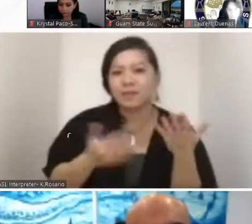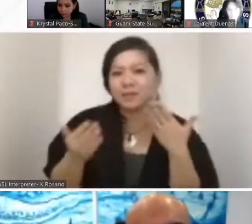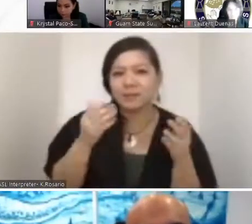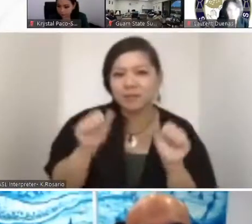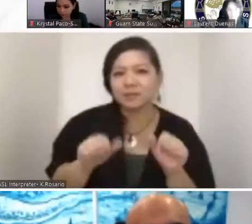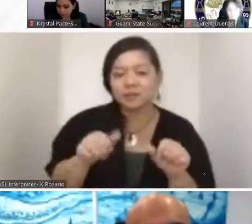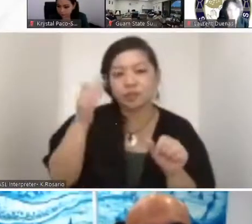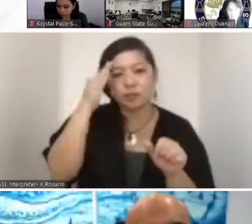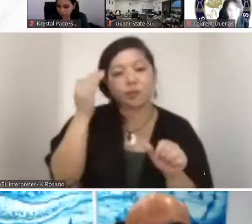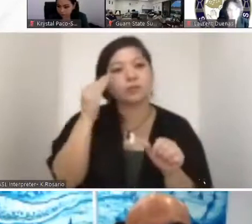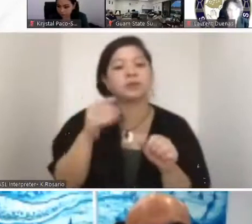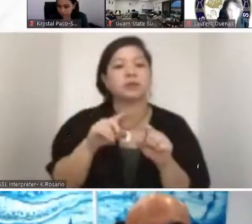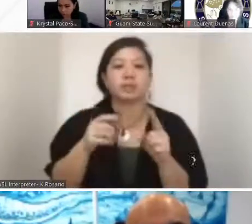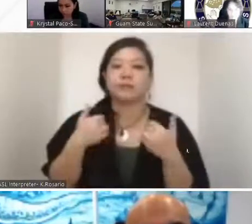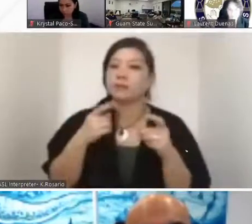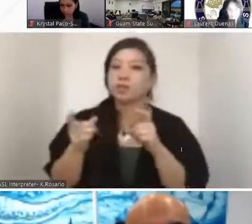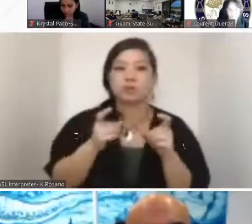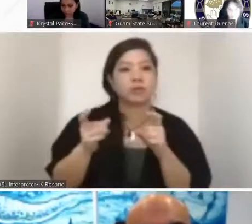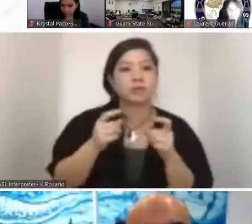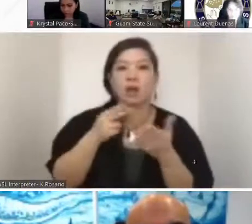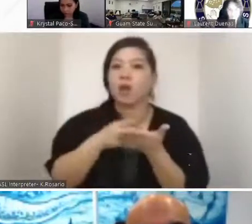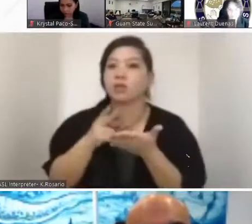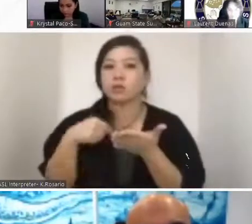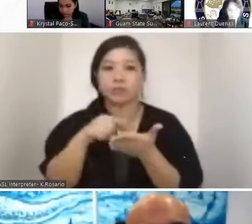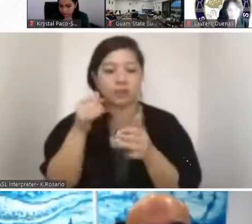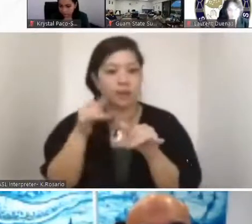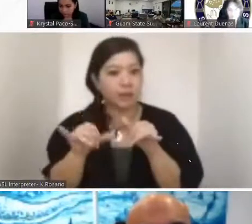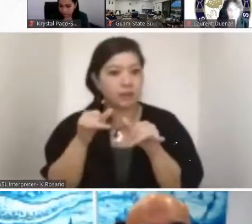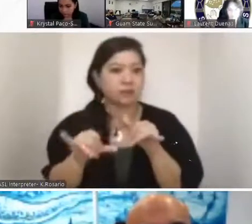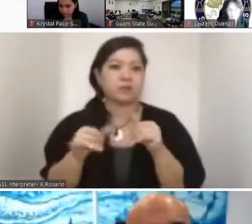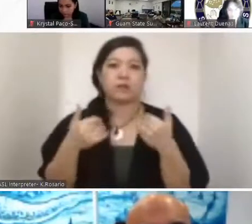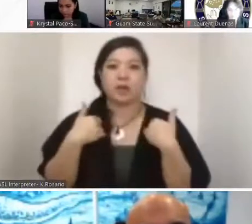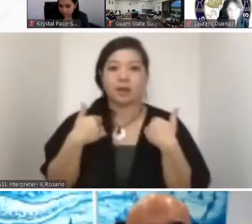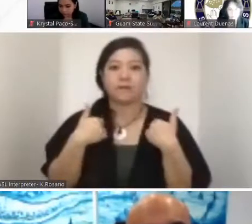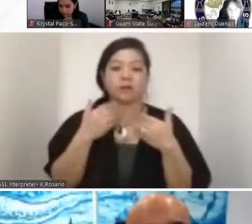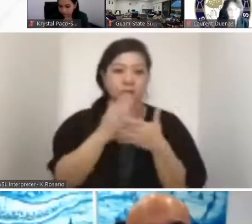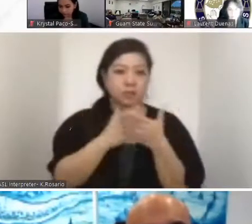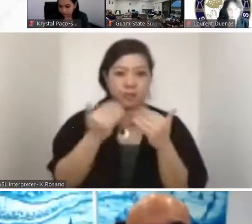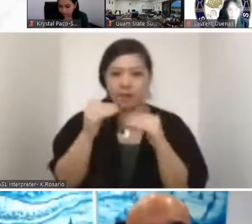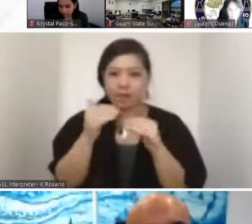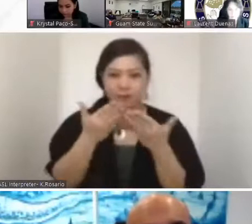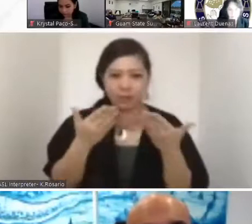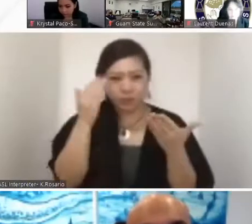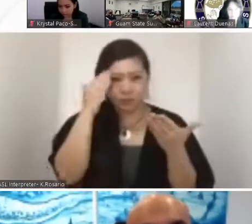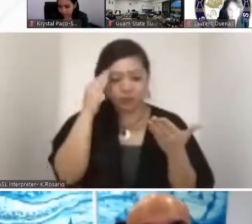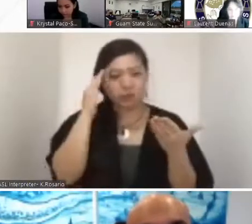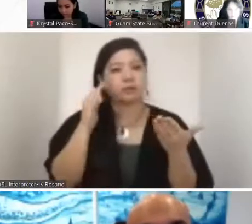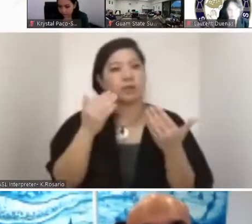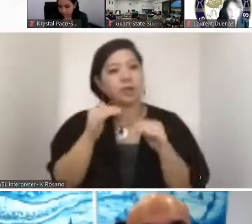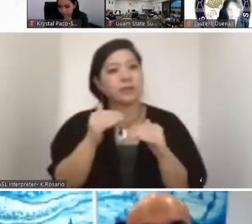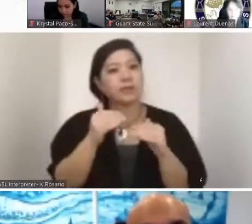I just want to be honest with you. We may still have to have some limited Thanksgiving